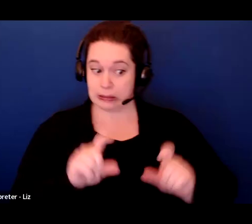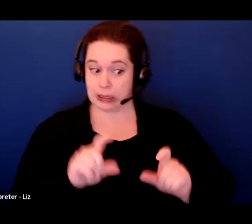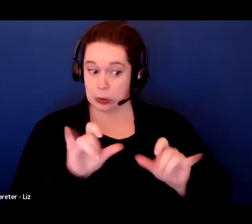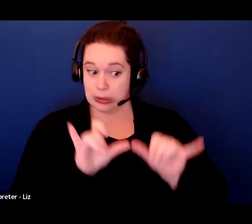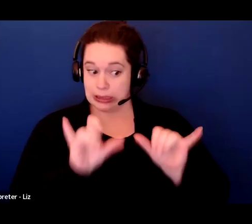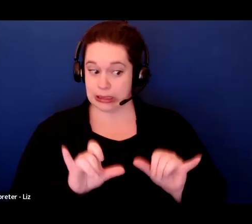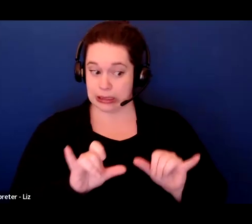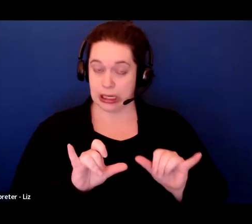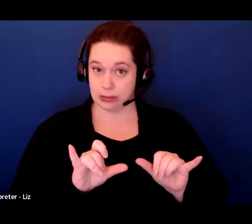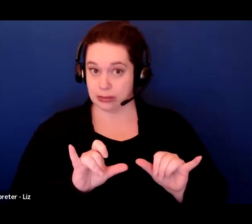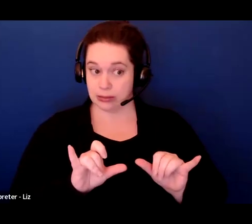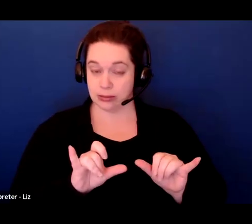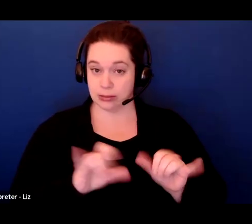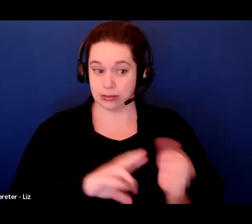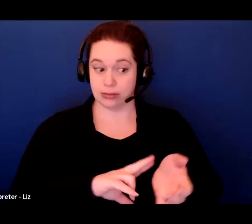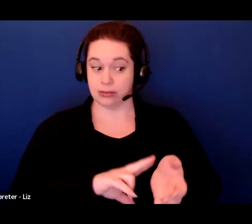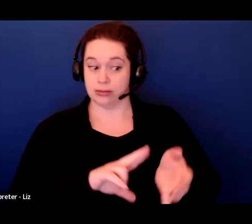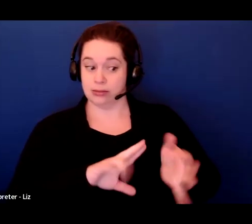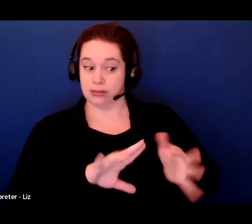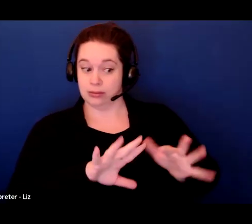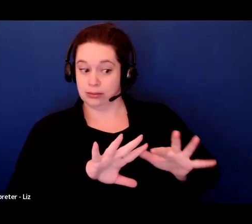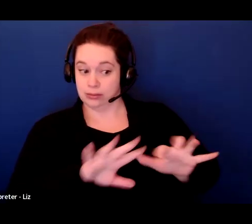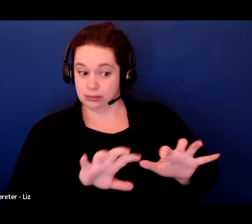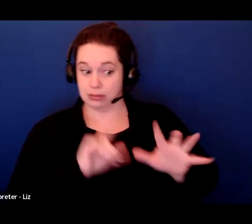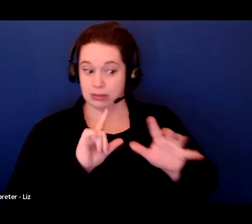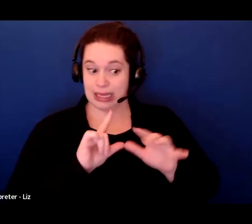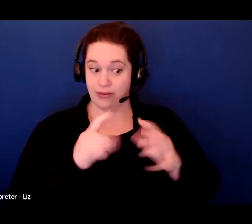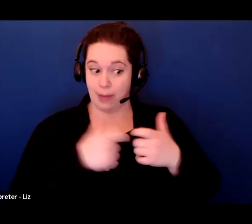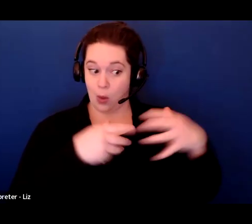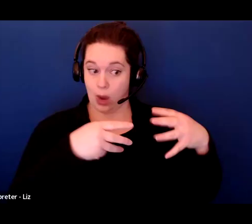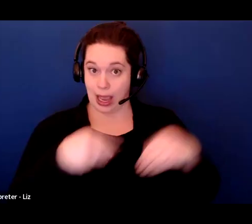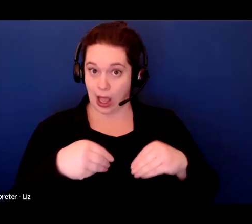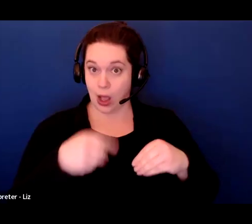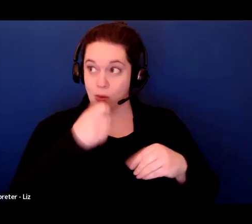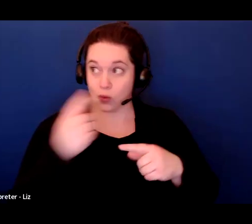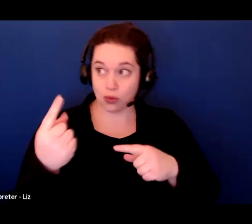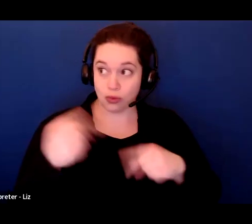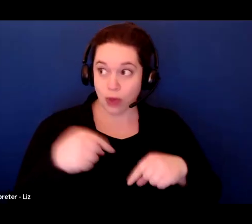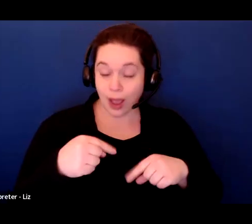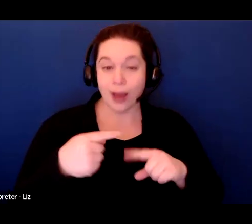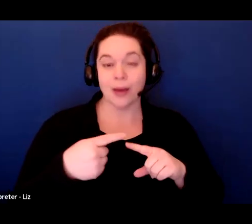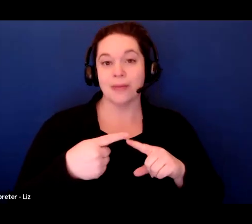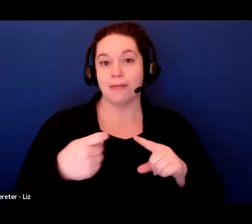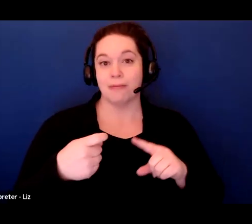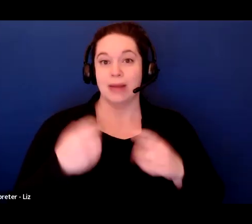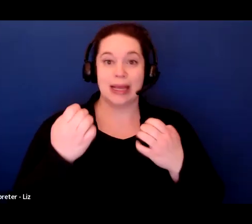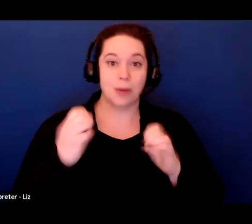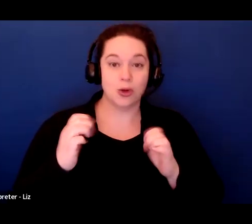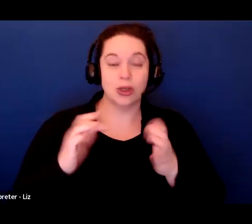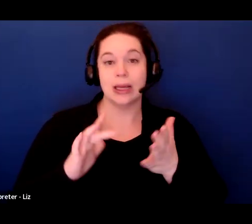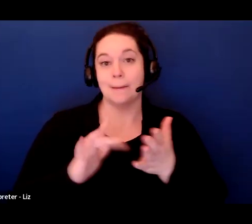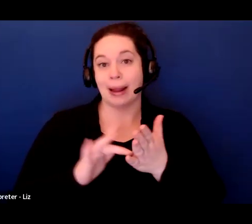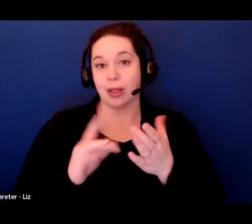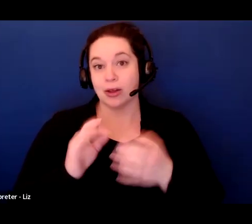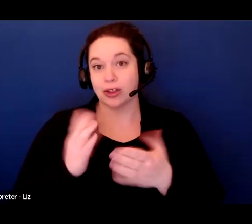systems a little bit to see, if your power went out. Did somebody come from the emergency